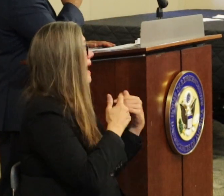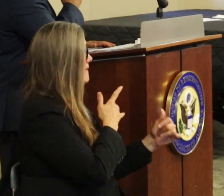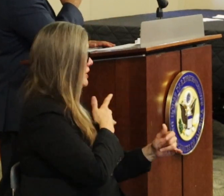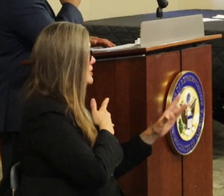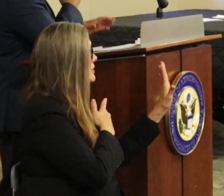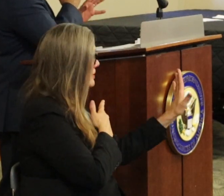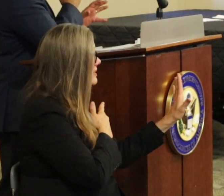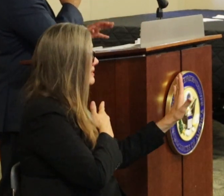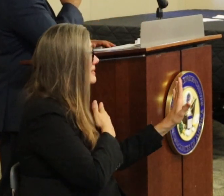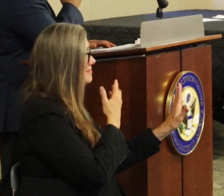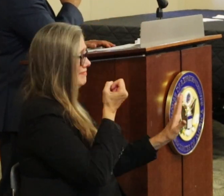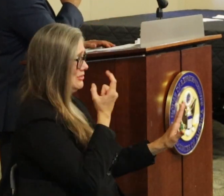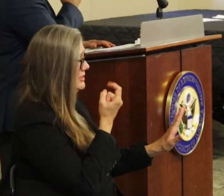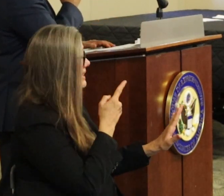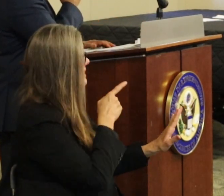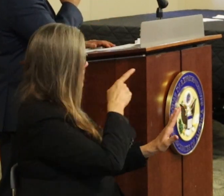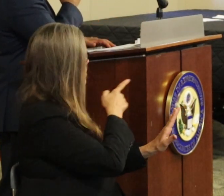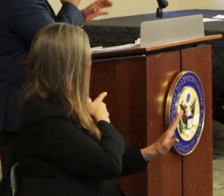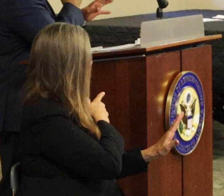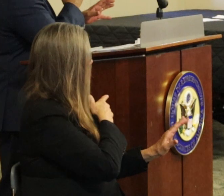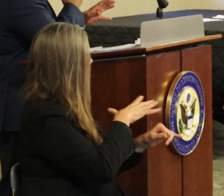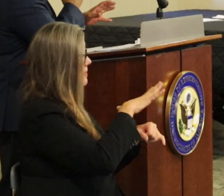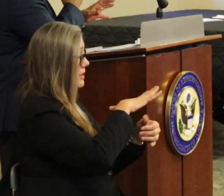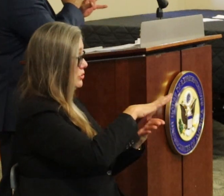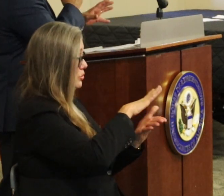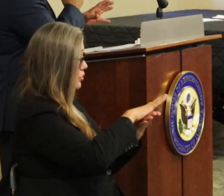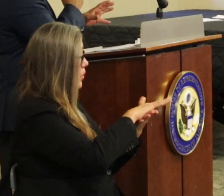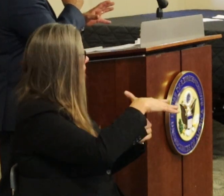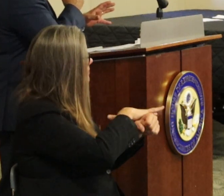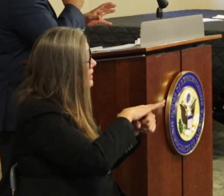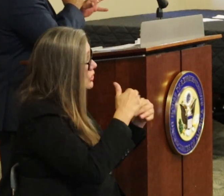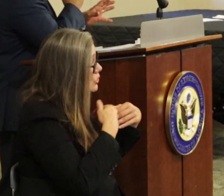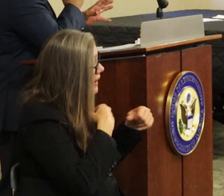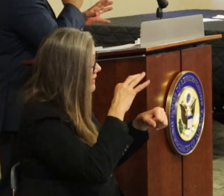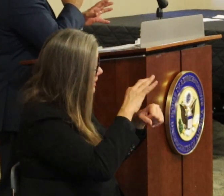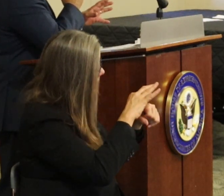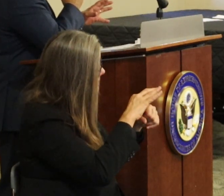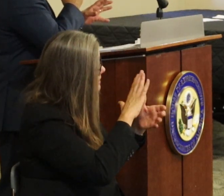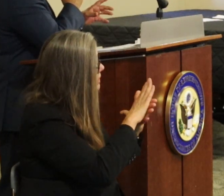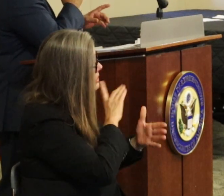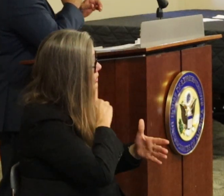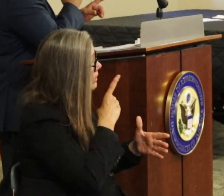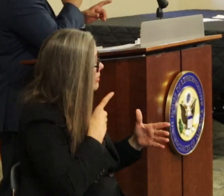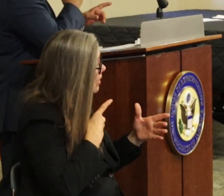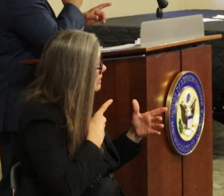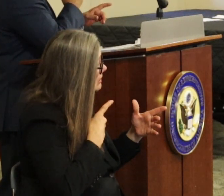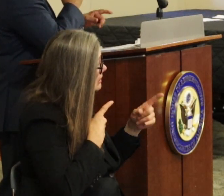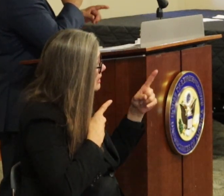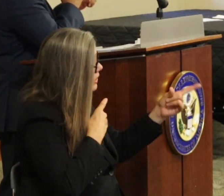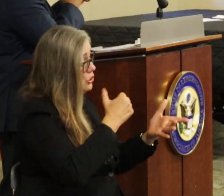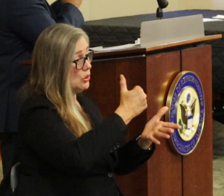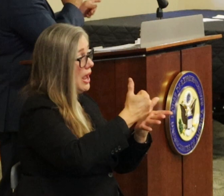are concerned about the local schools. And you do have an elected school board that you help